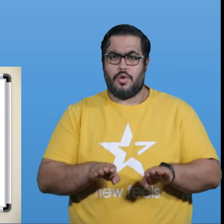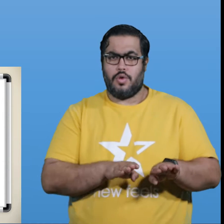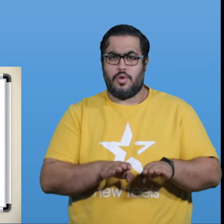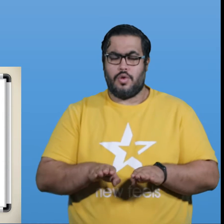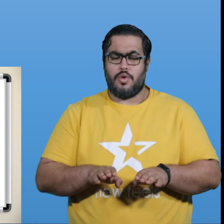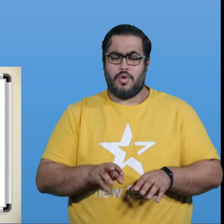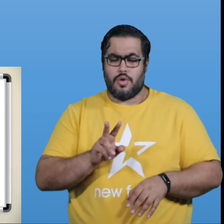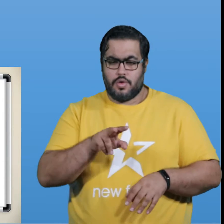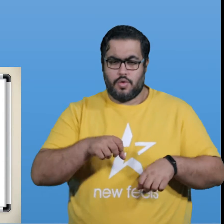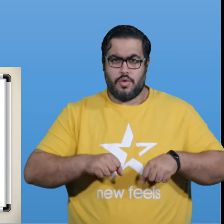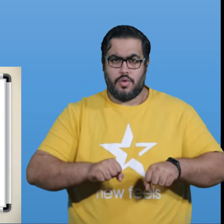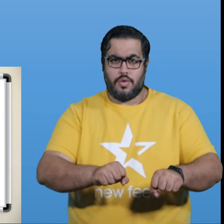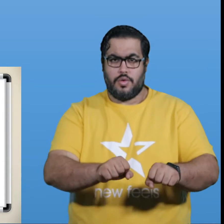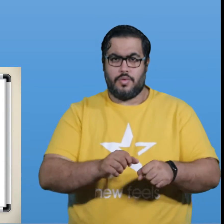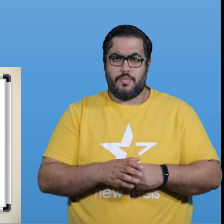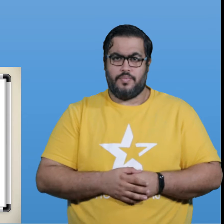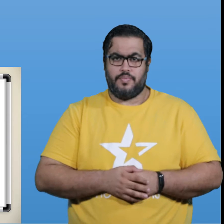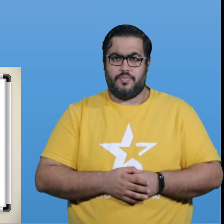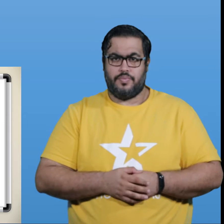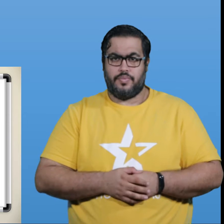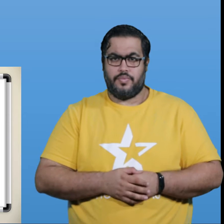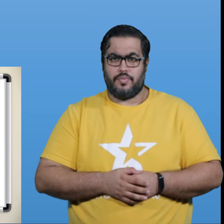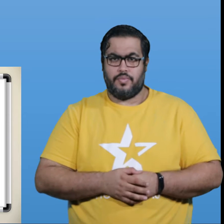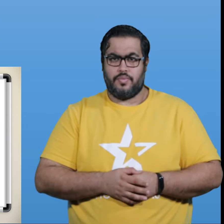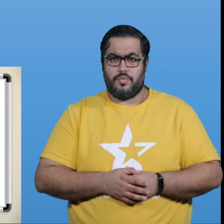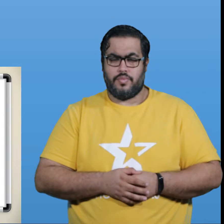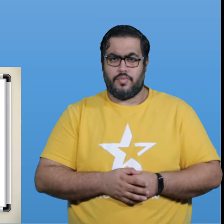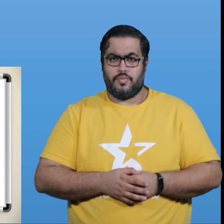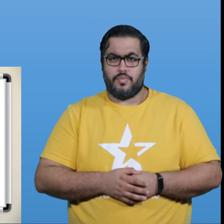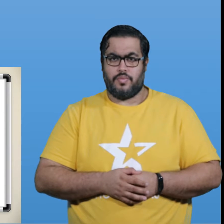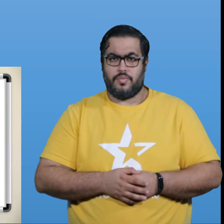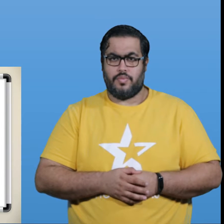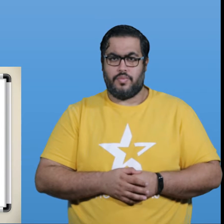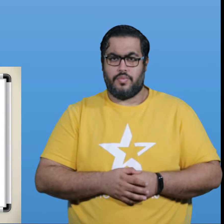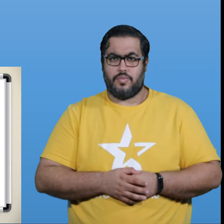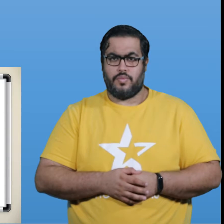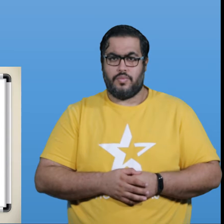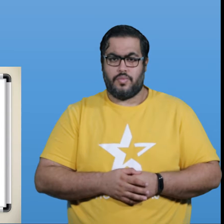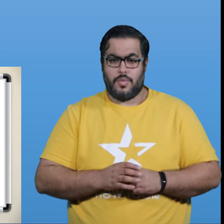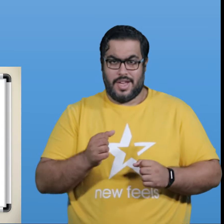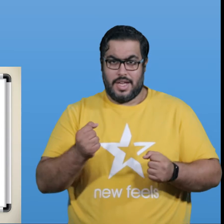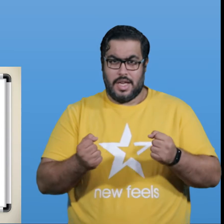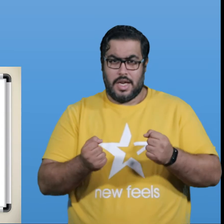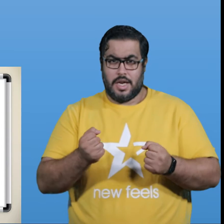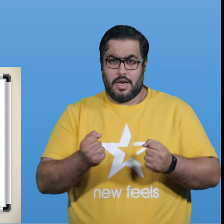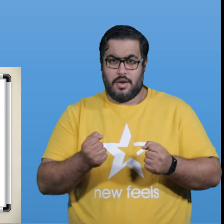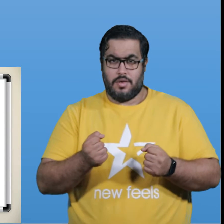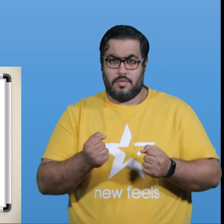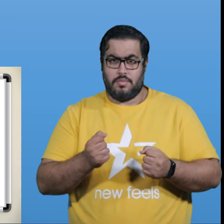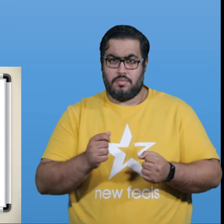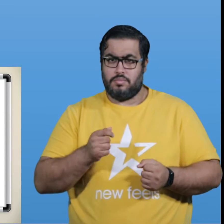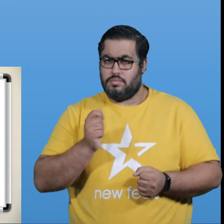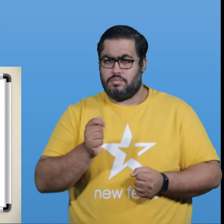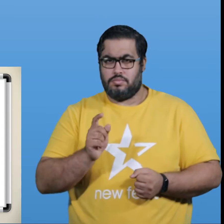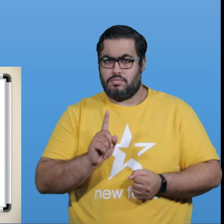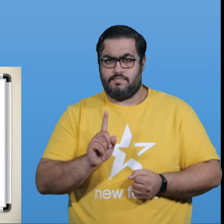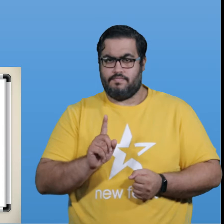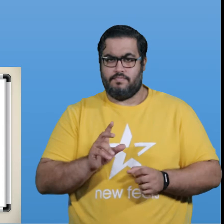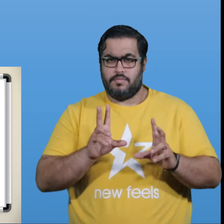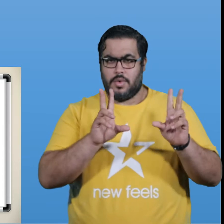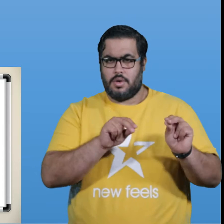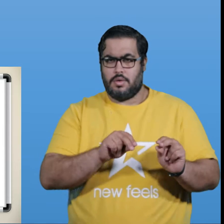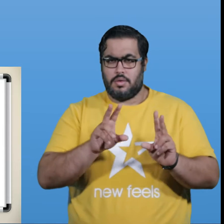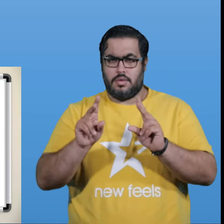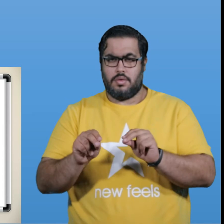pram. Okay. Next, we have car, but it's not a real car, it's a toy, yeah? But it looks so